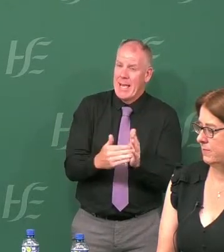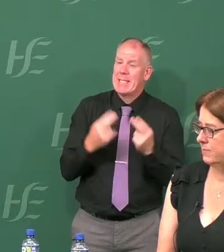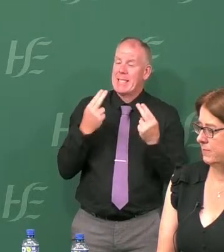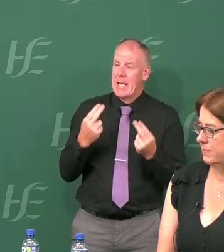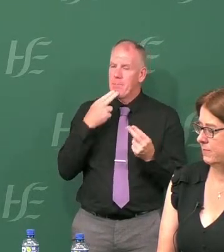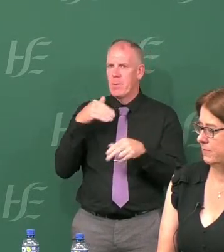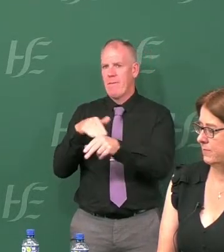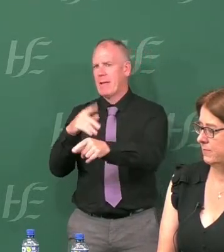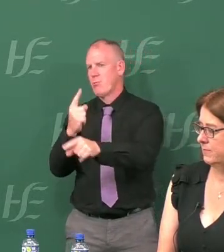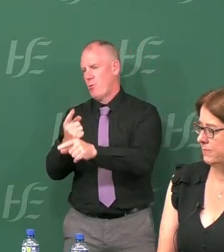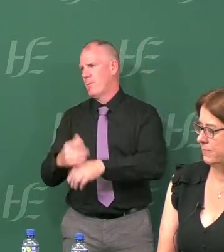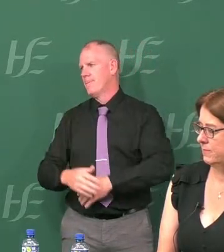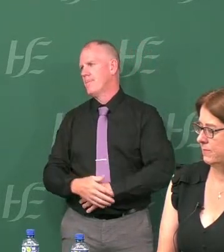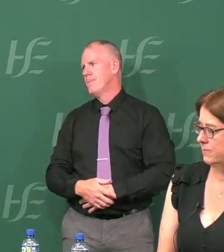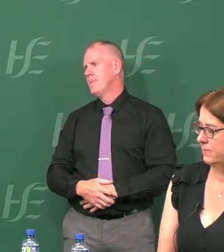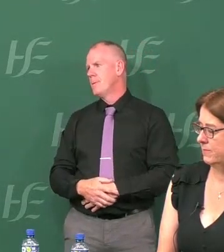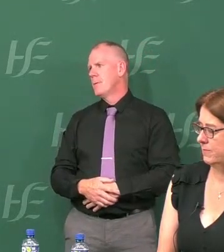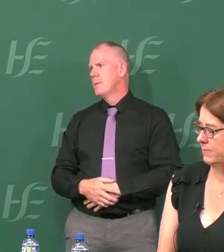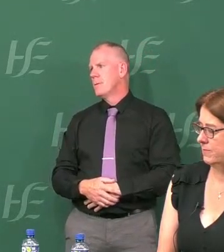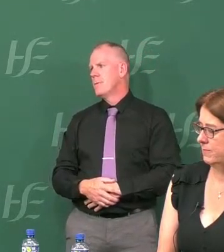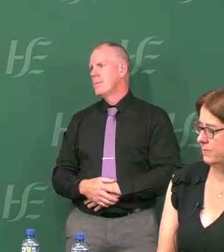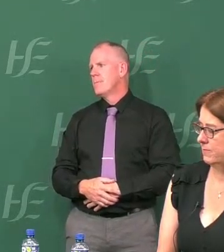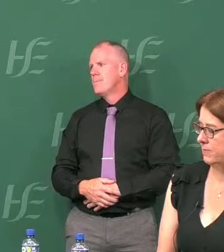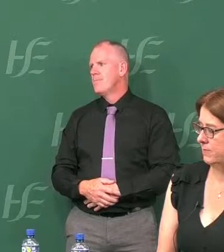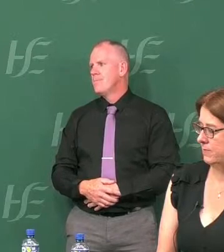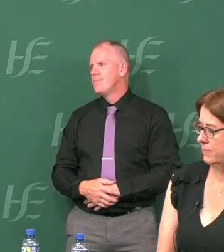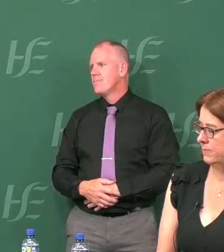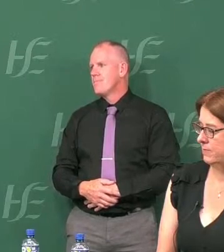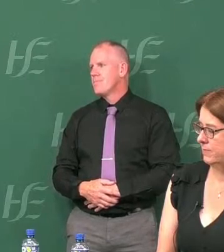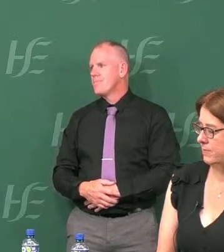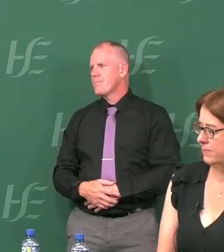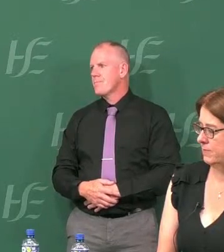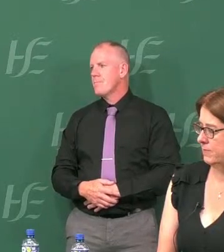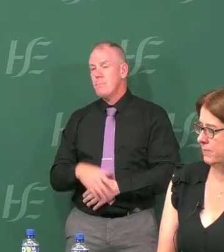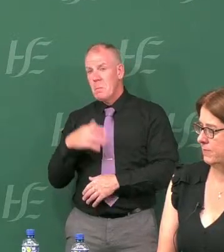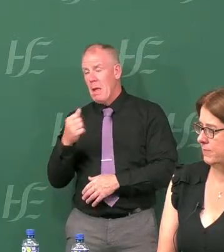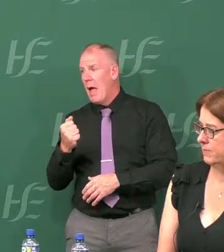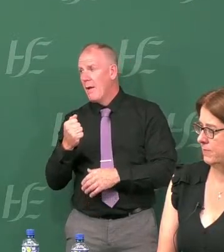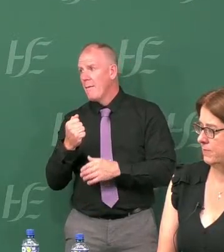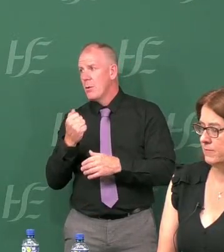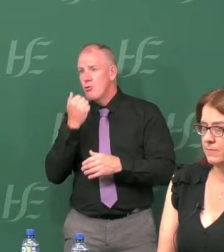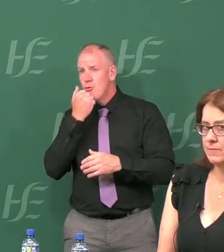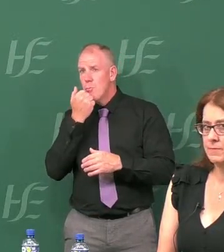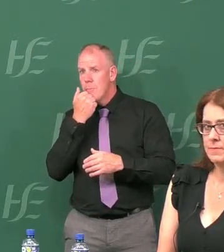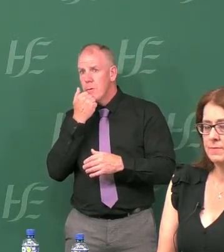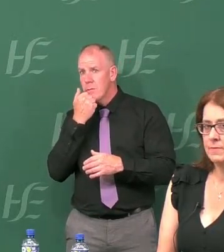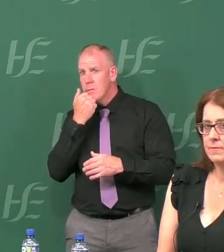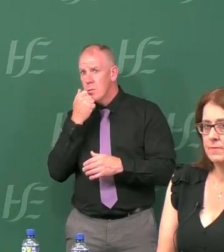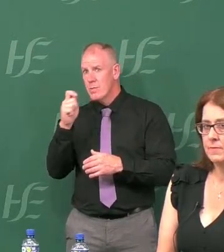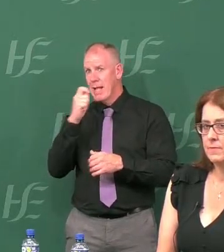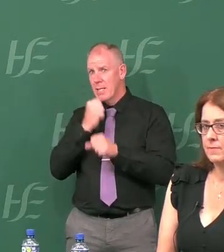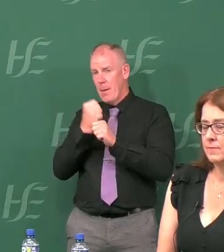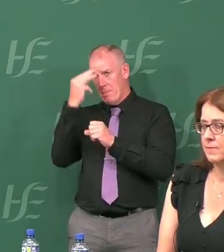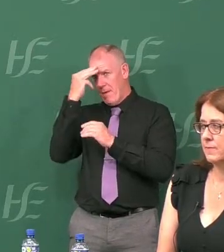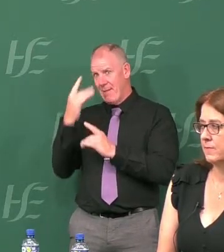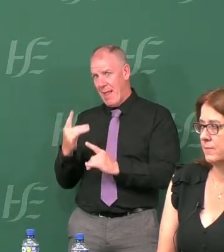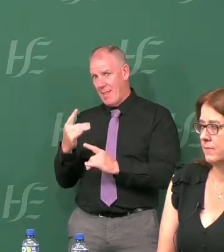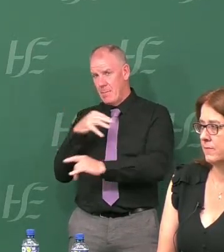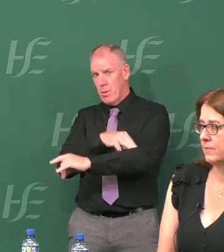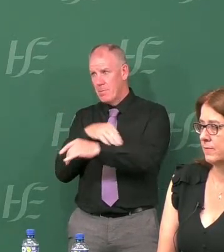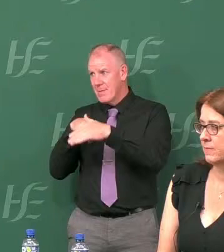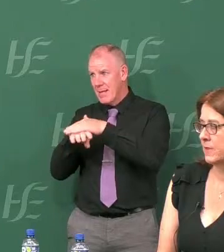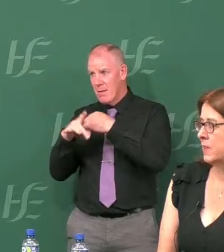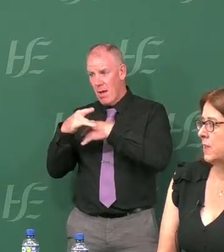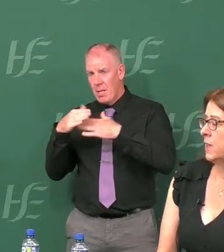do have impacts. One clarification point, do you have numbers to quantify the mental health presentations that the clinics are seeing?